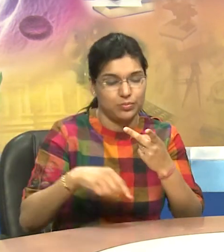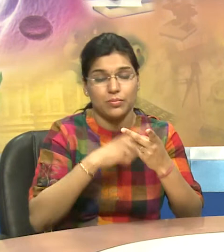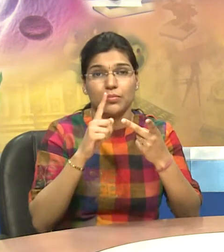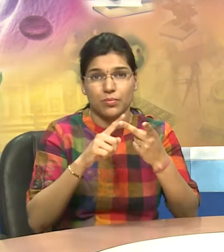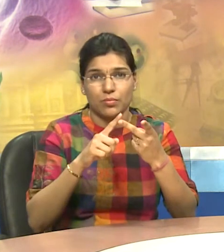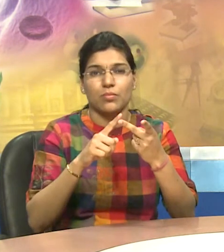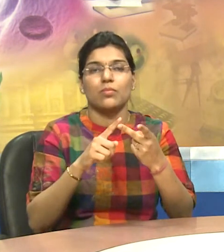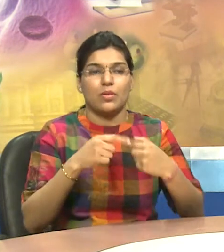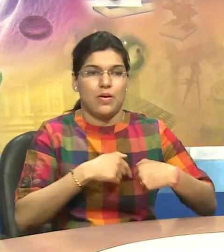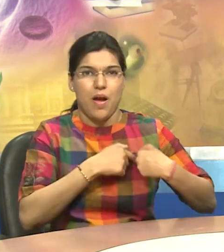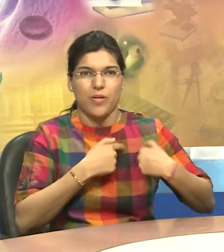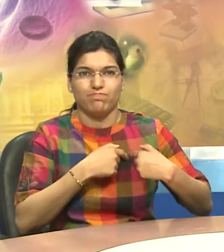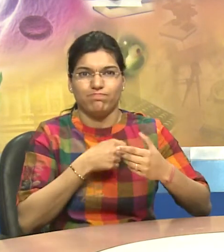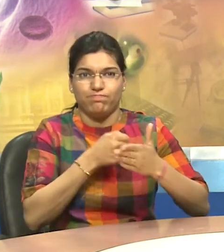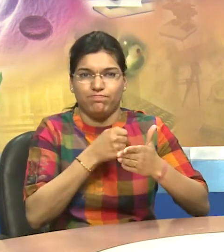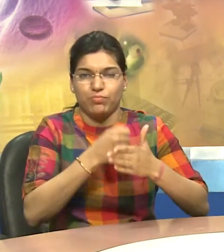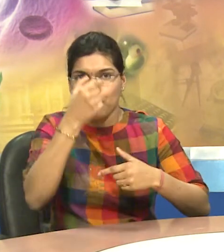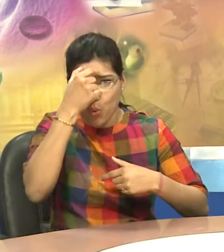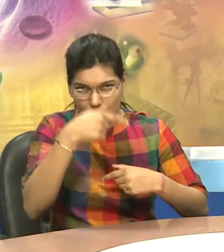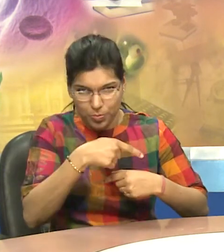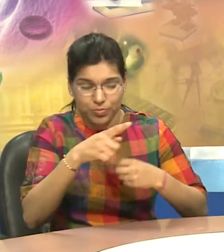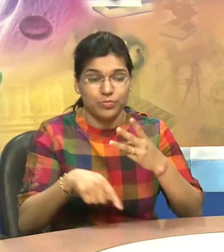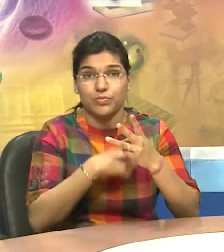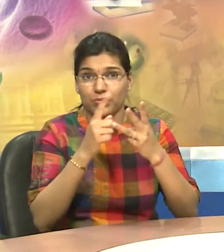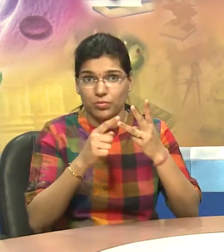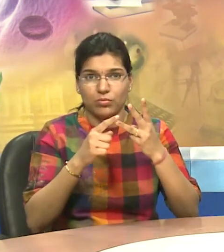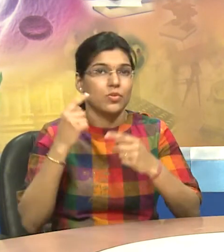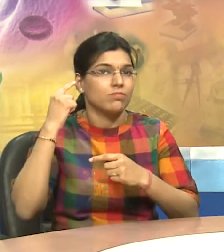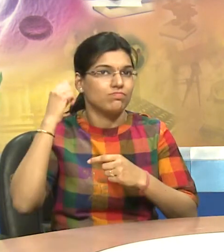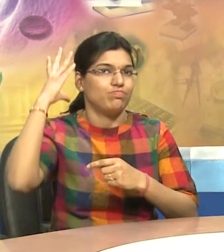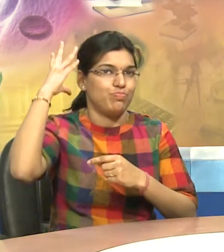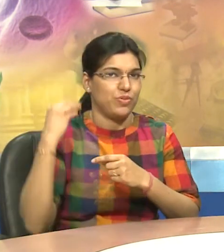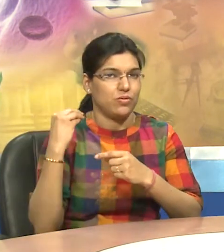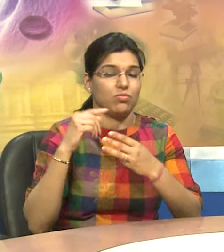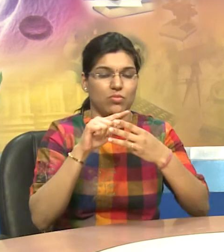noise pollution can cause headache, heart problem,